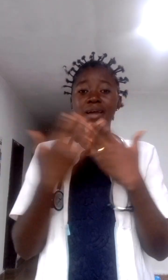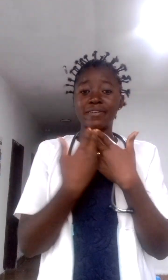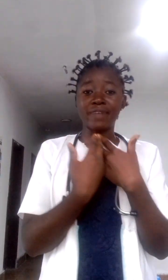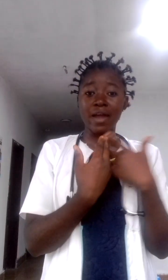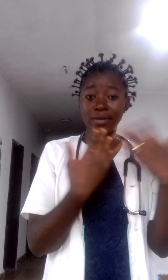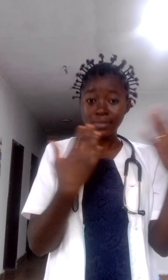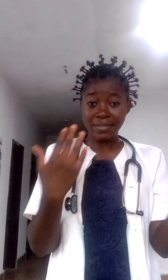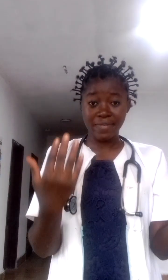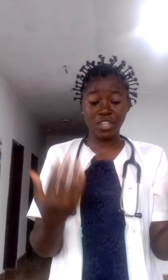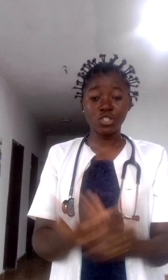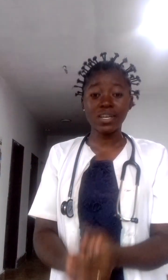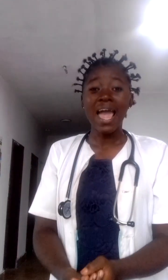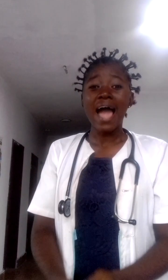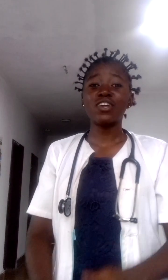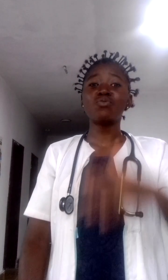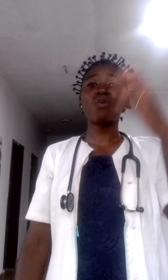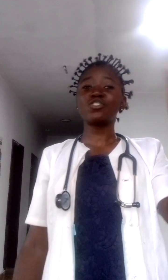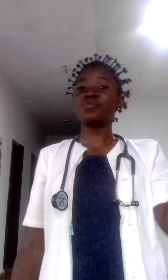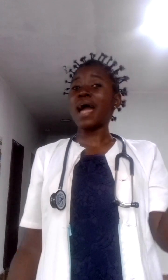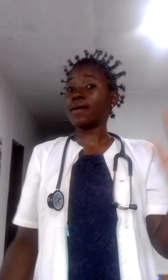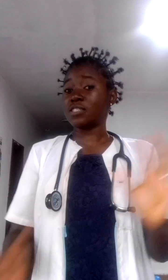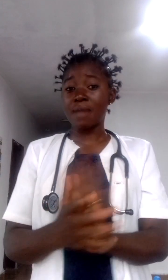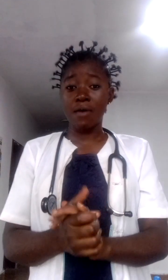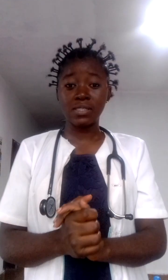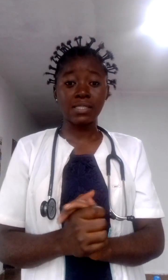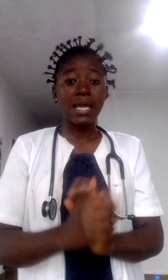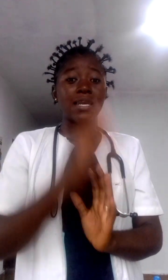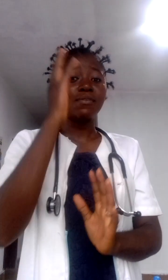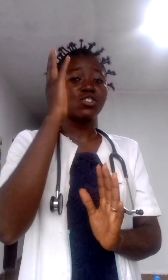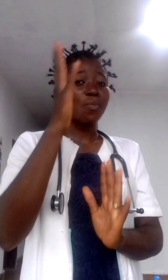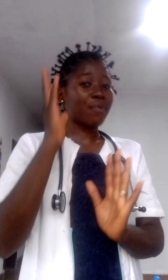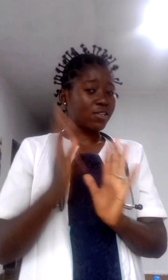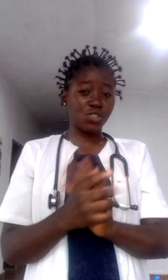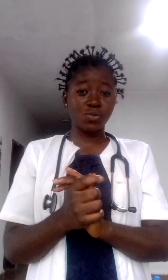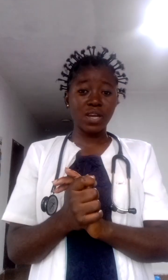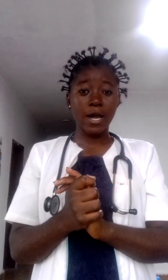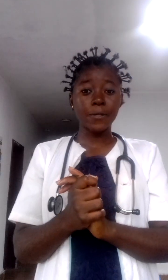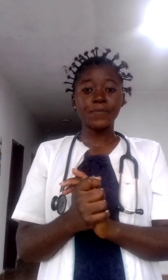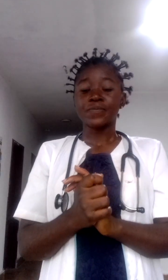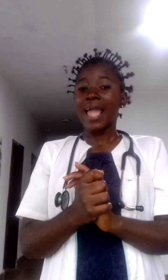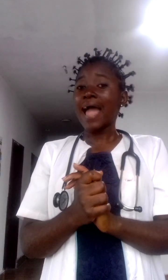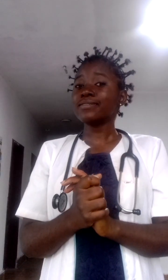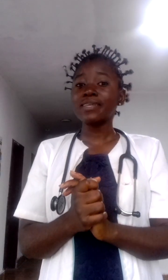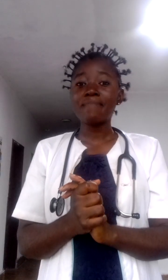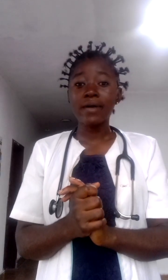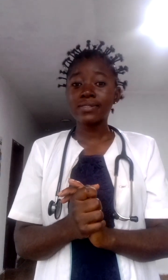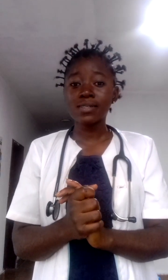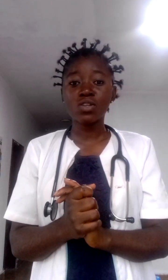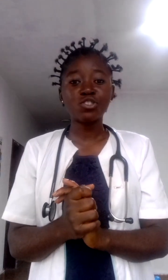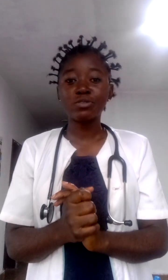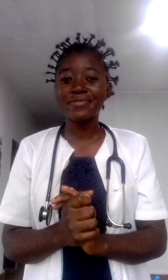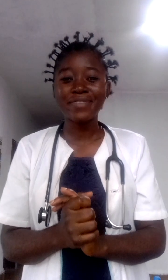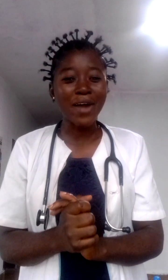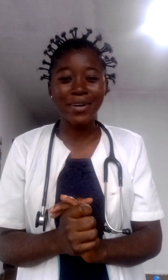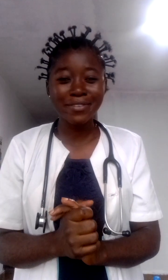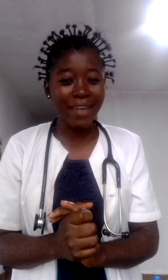the viral infection and then you rush to buy antibiotics, let me surprise you, sweetheart. Antibiotics don't treat viral